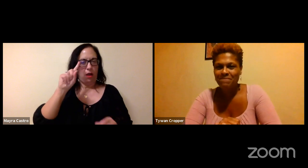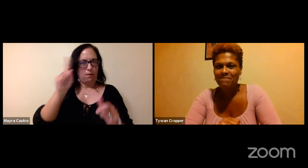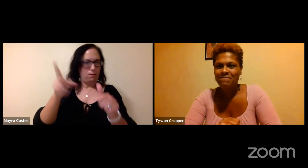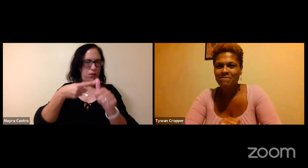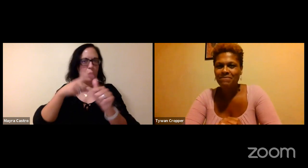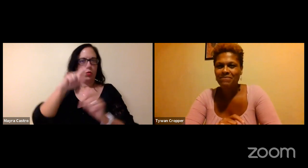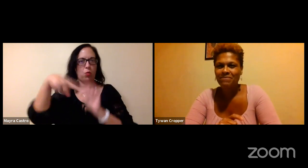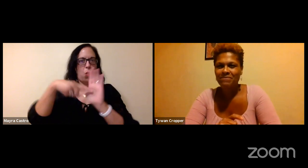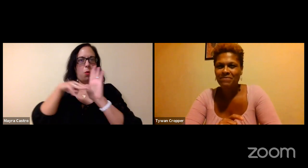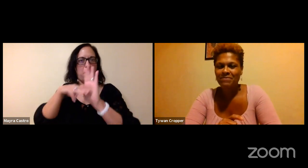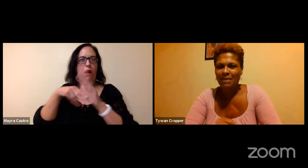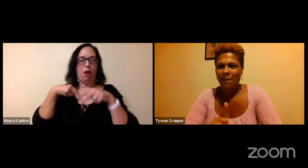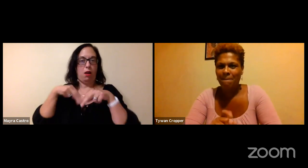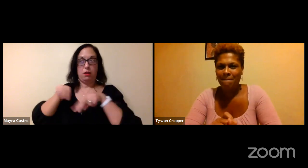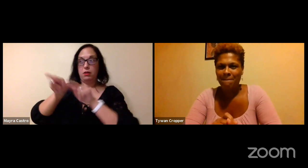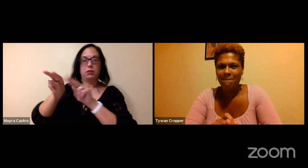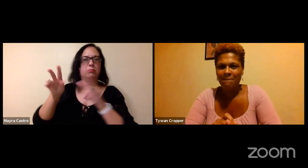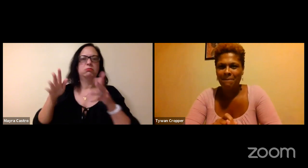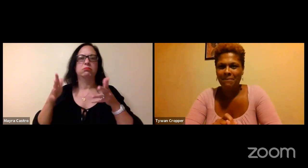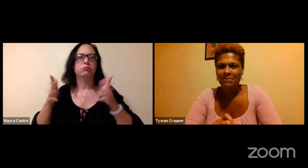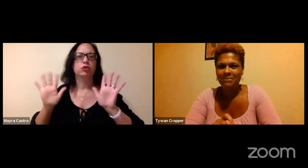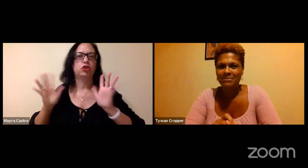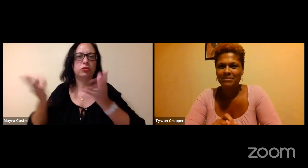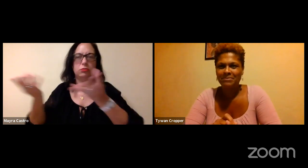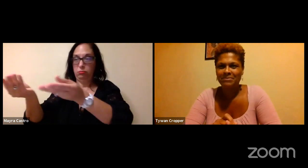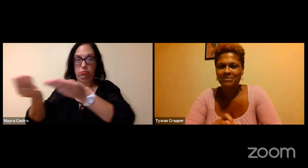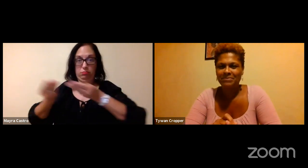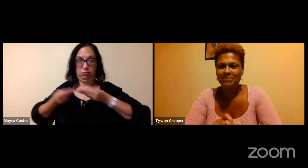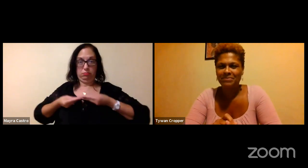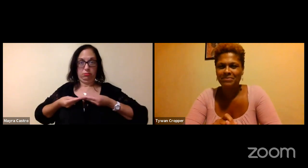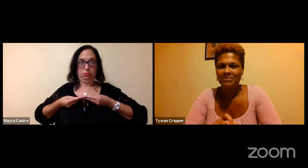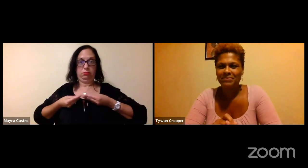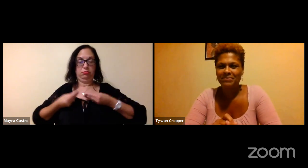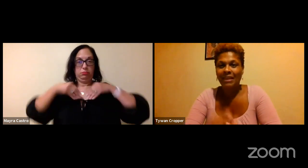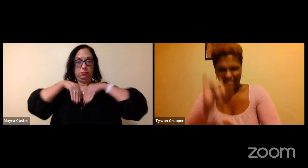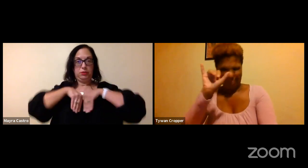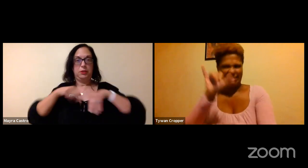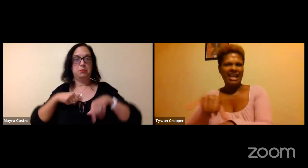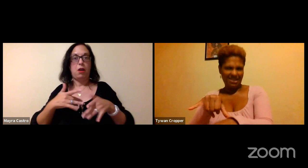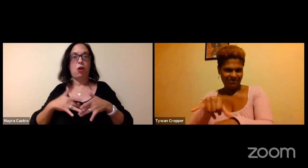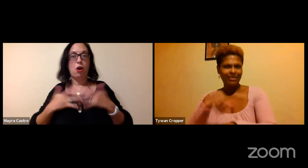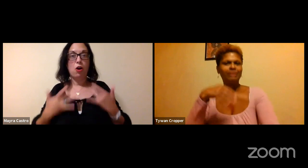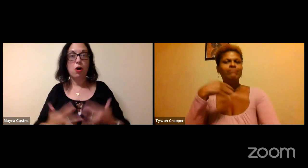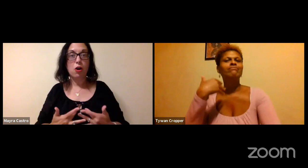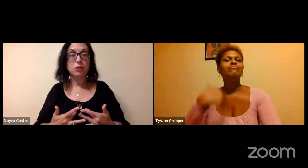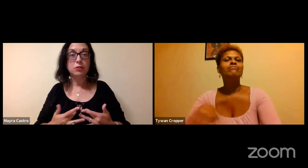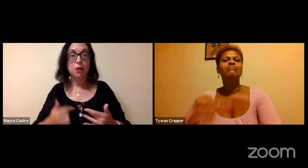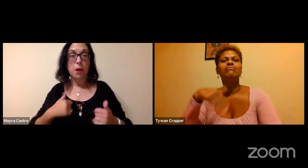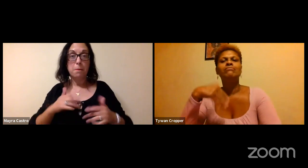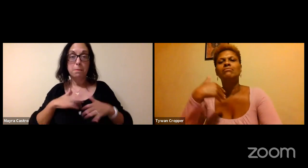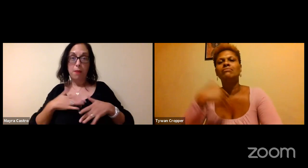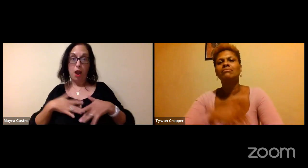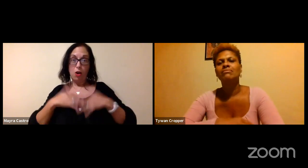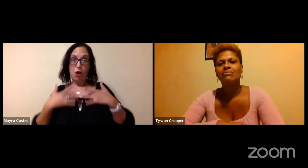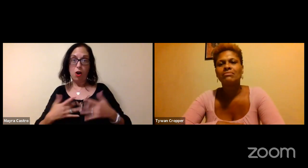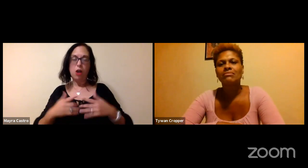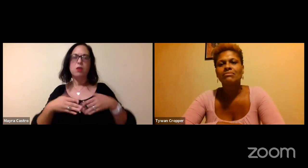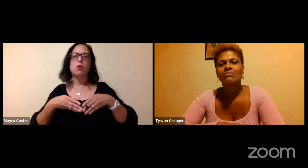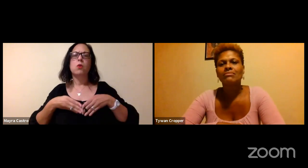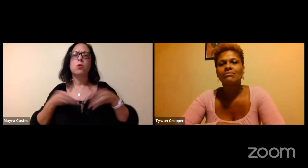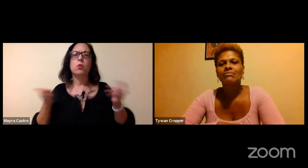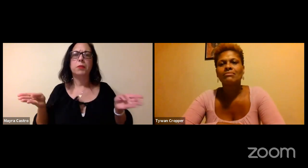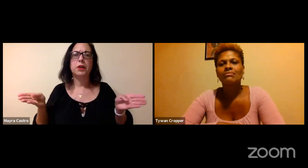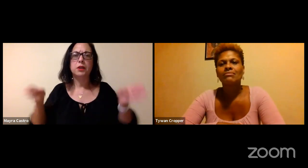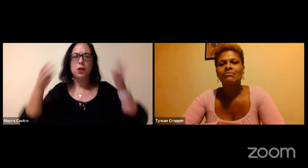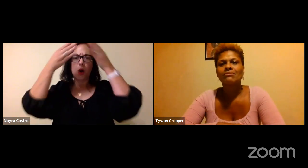John Lopez, Taiwan? He was Yes. actually my first role model as an adult. And he will always